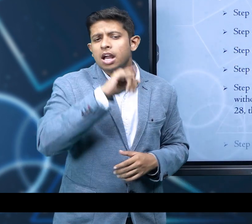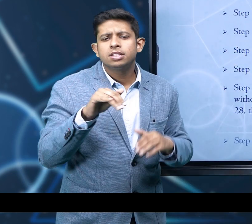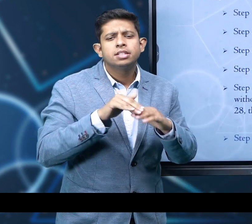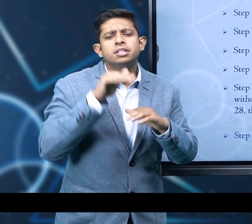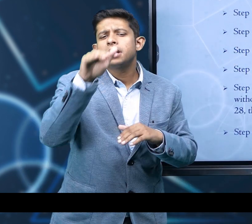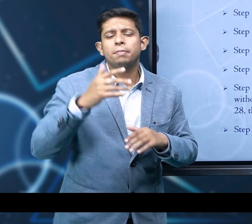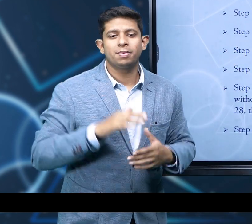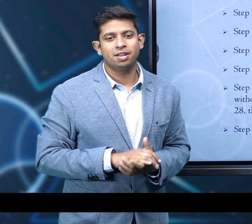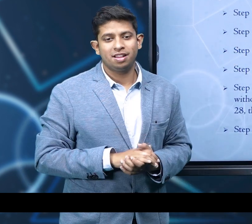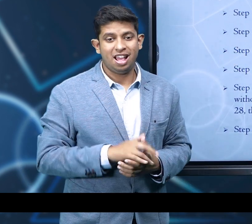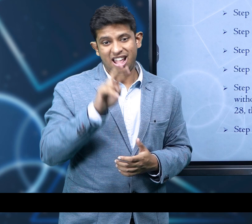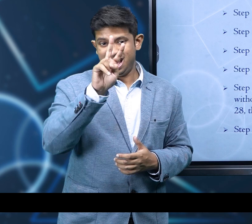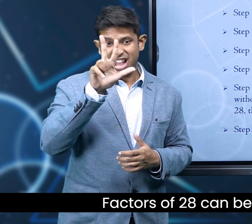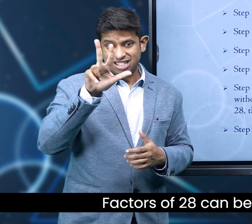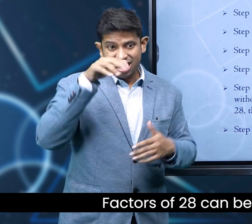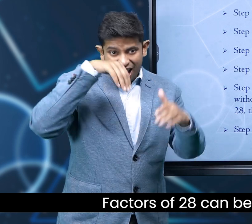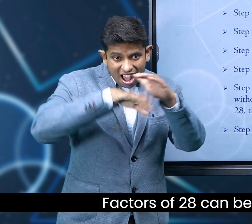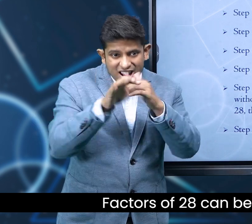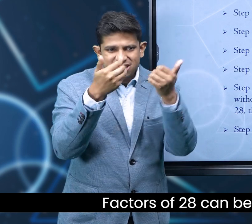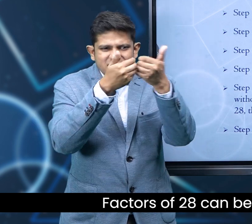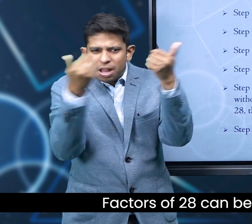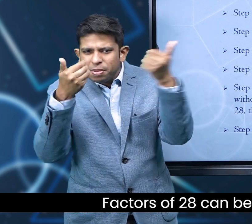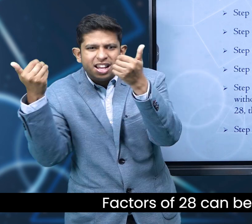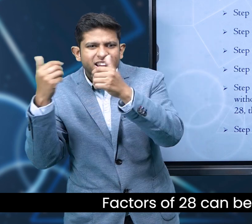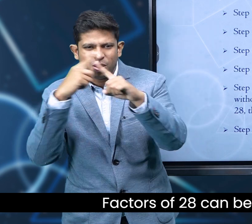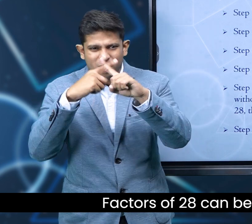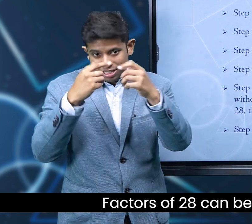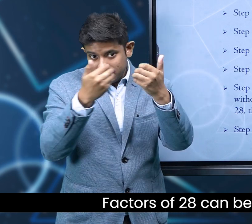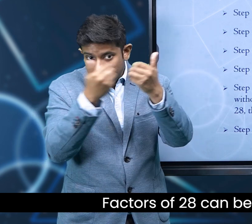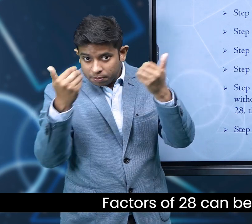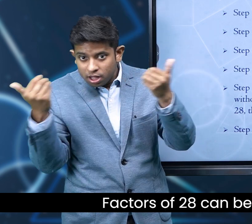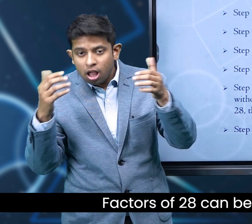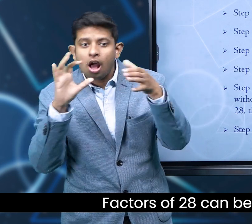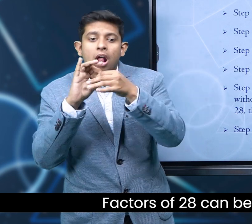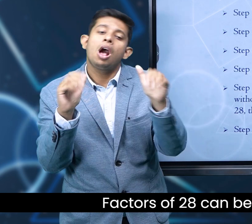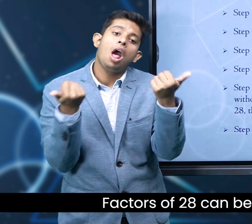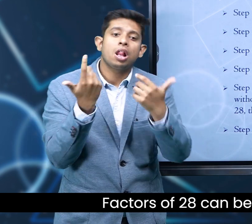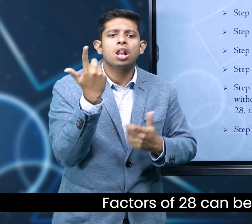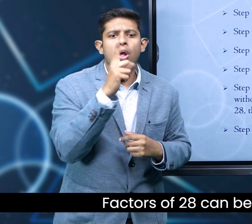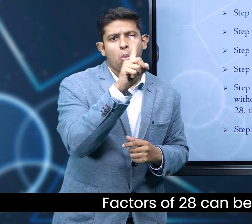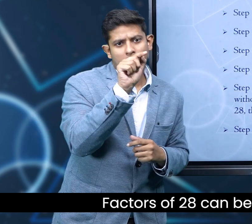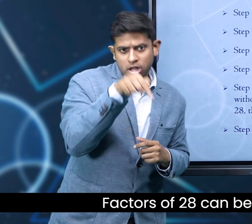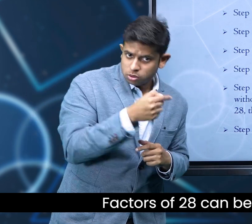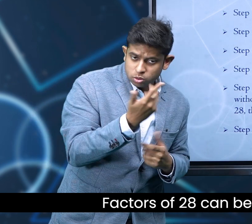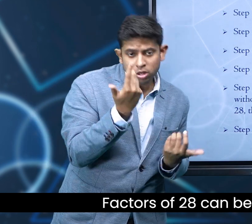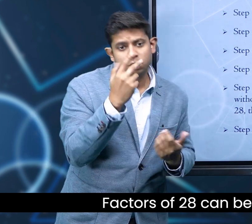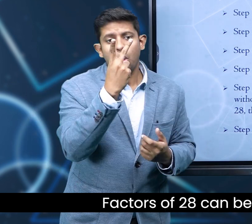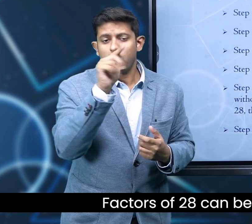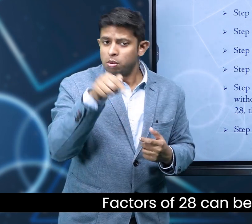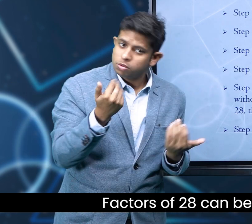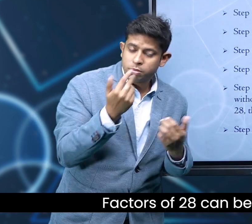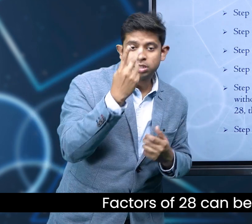Step 6. Factors of 28 can be listed as 1, 2, 4, 7, 14 and 28.